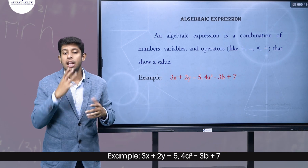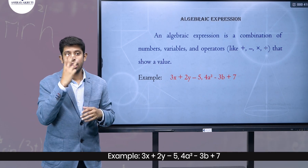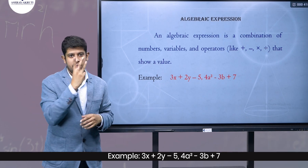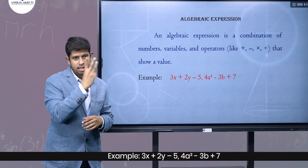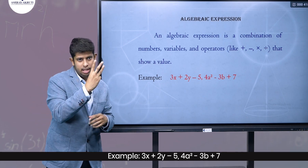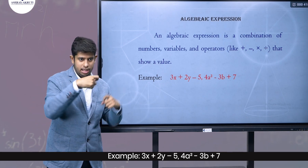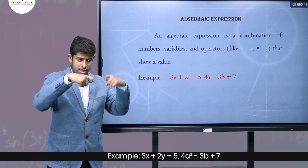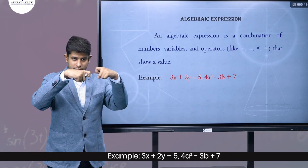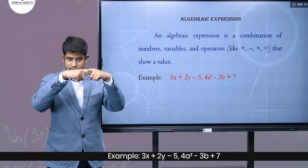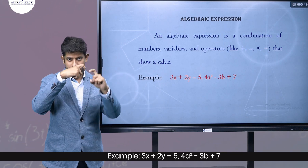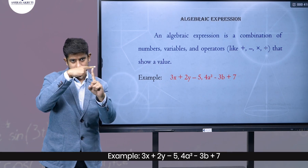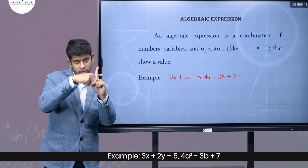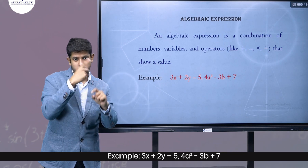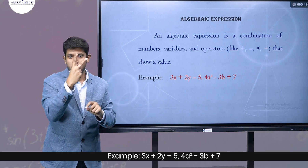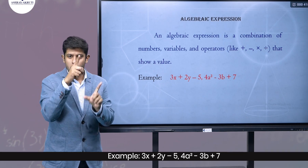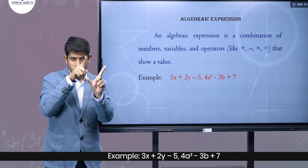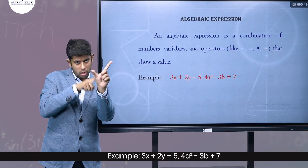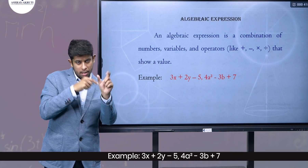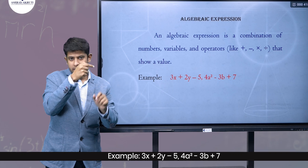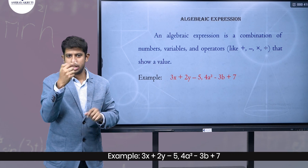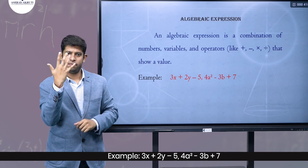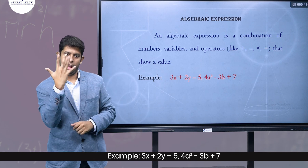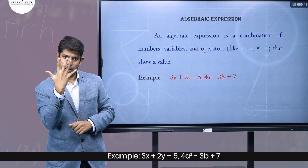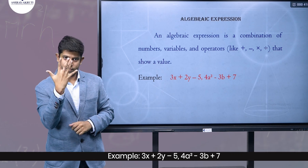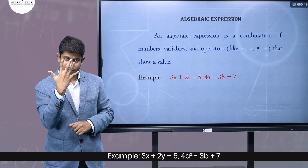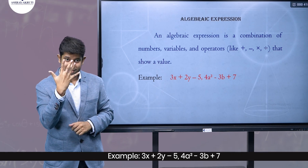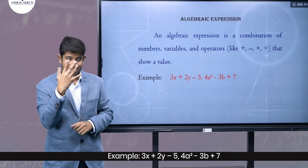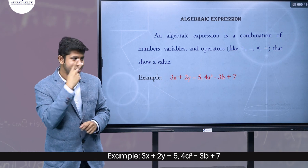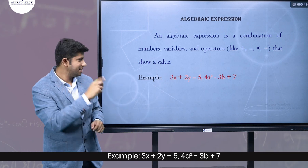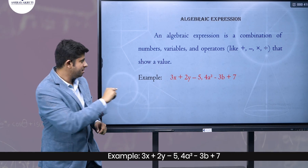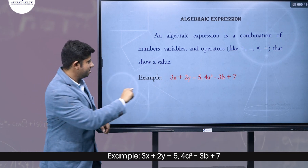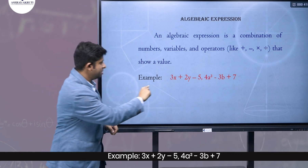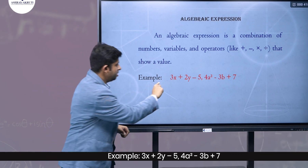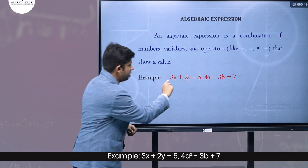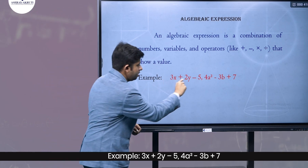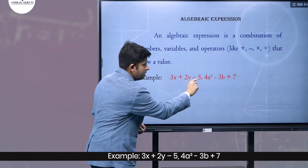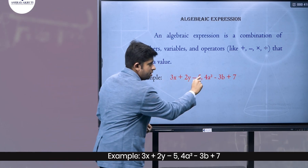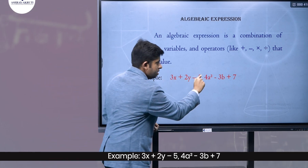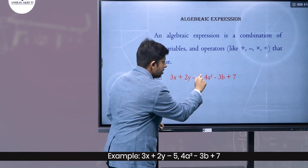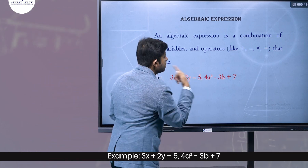Example: 3x plus 2y minus 5, 4a square minus 3b plus 7.